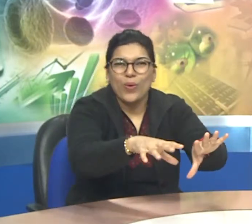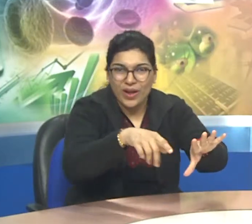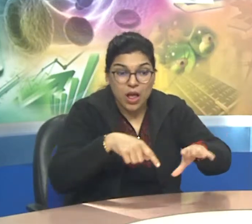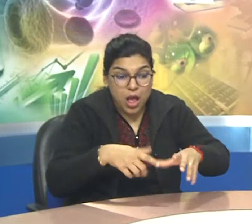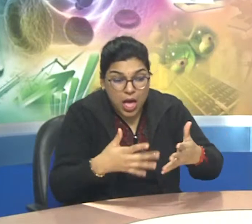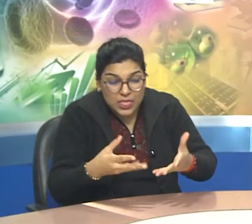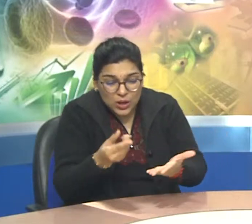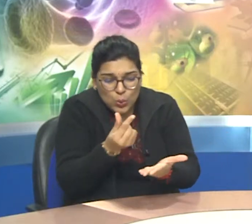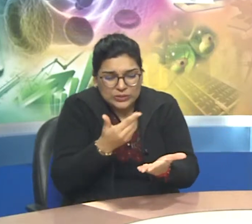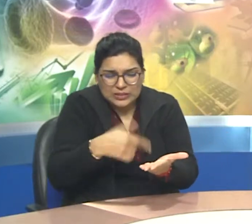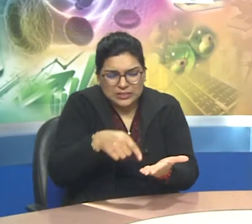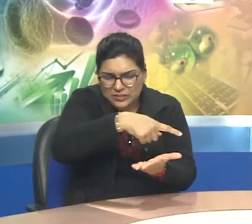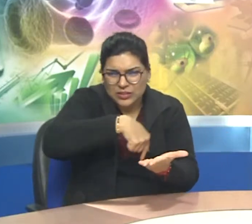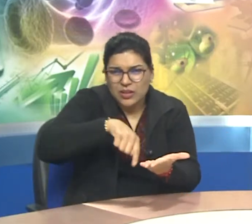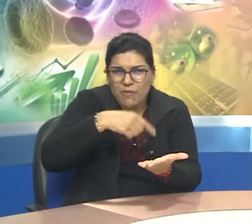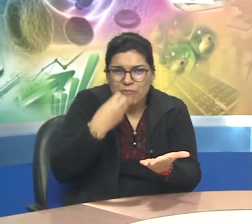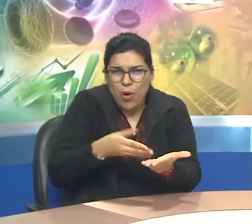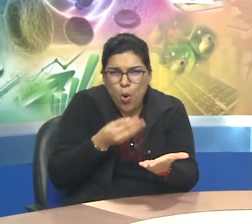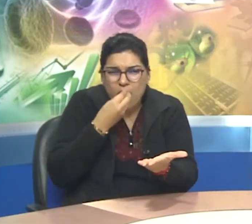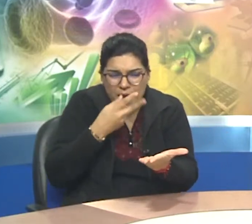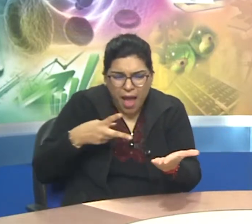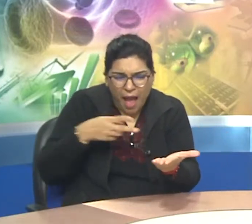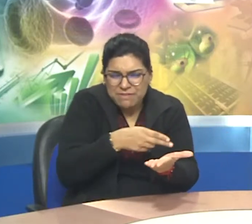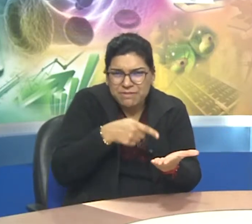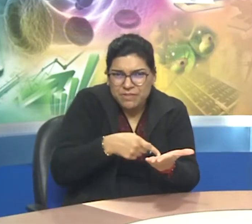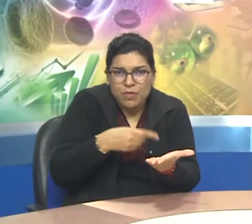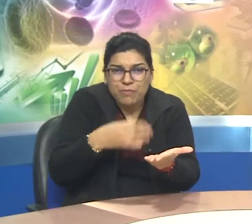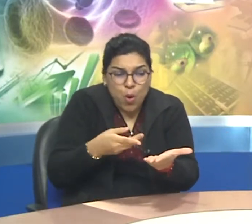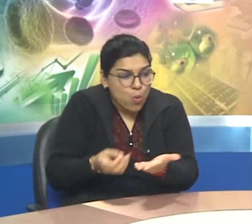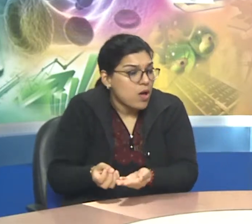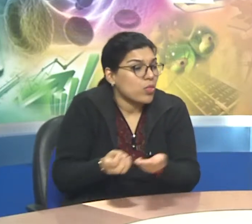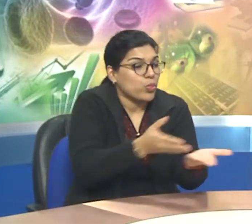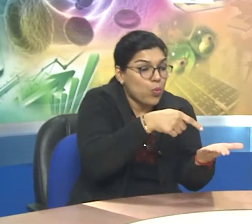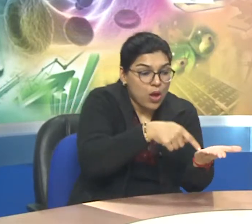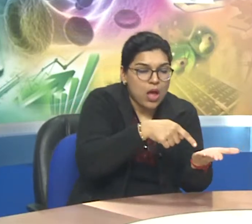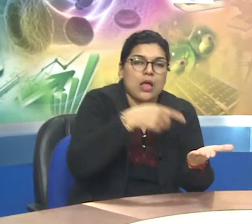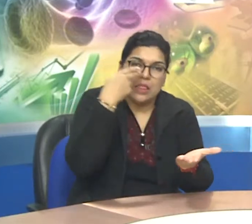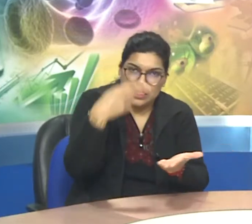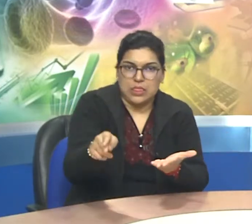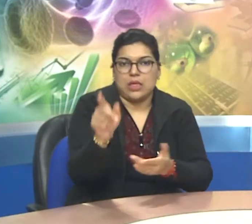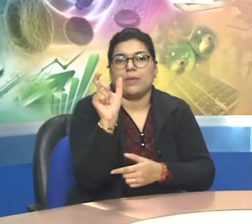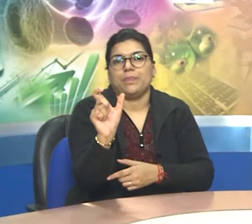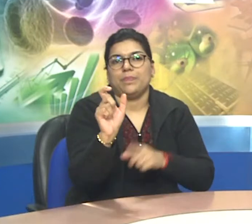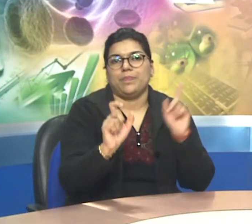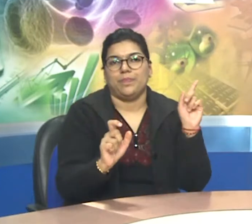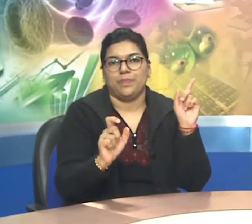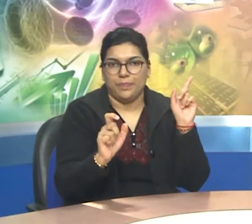plate, so that left food items are called as leftover.